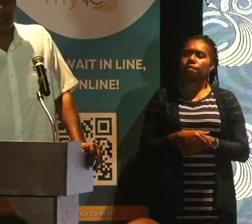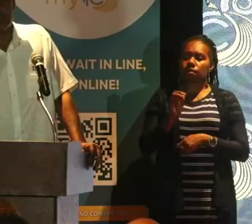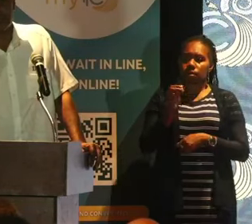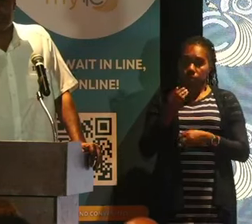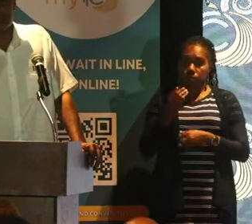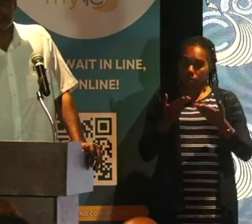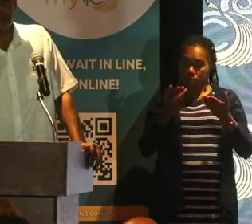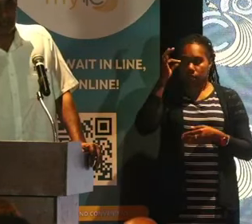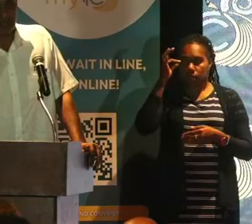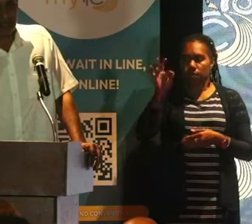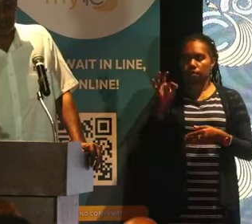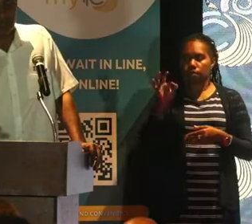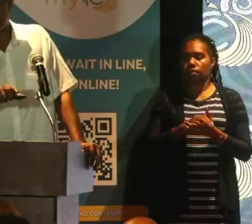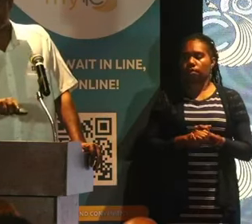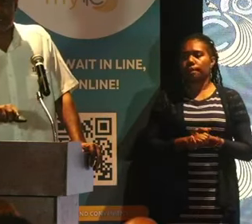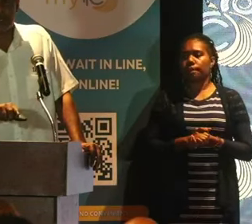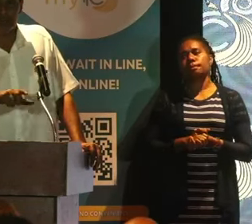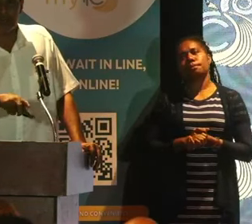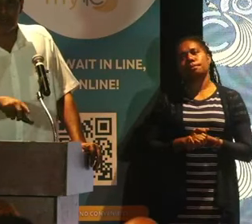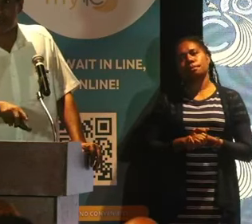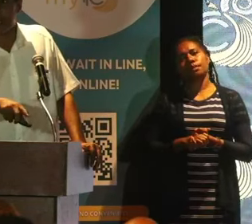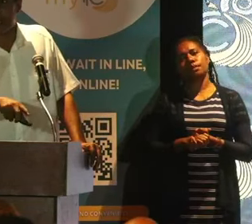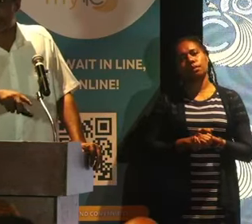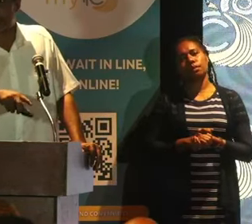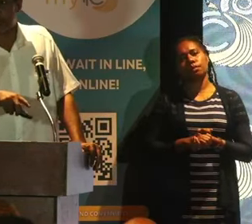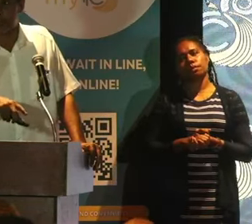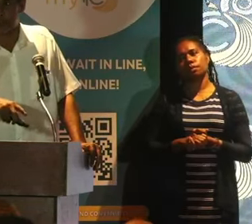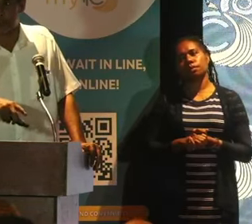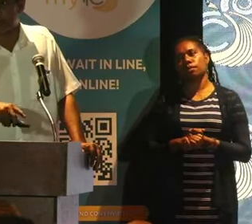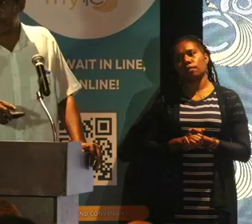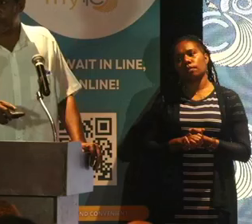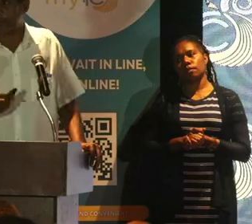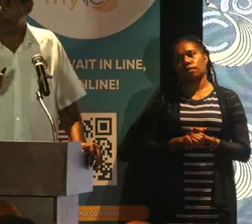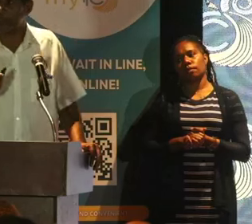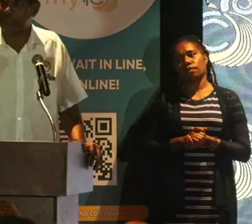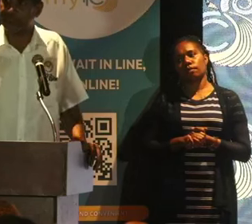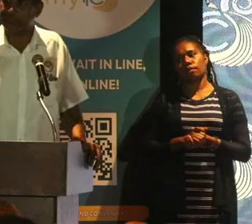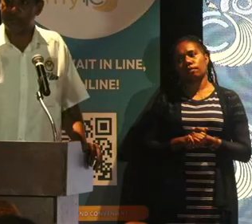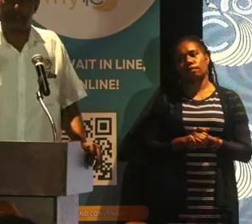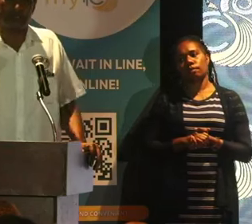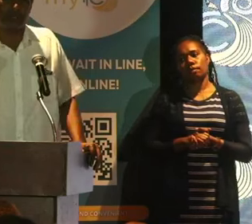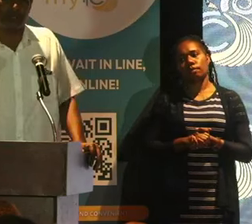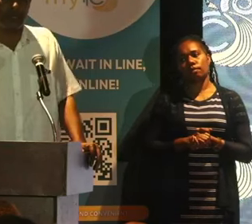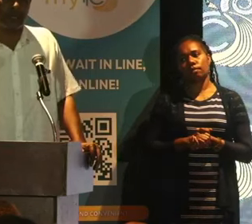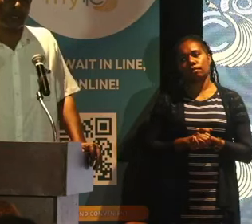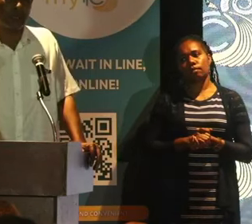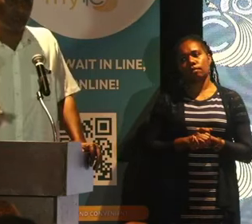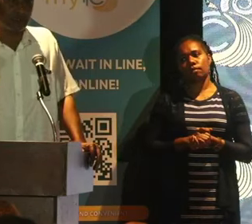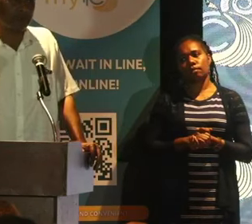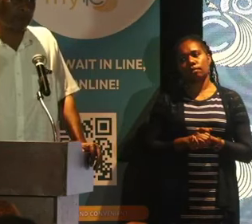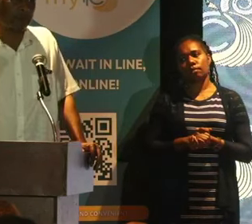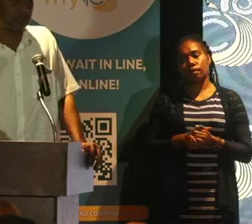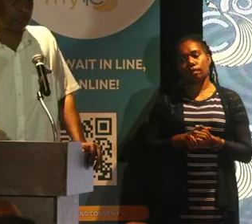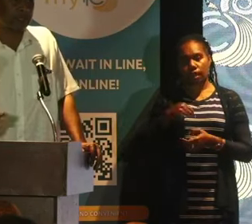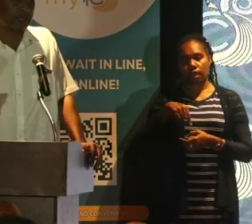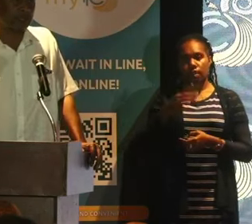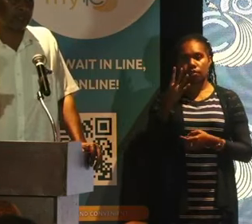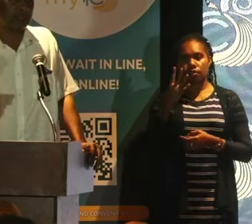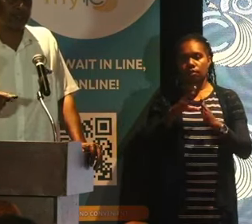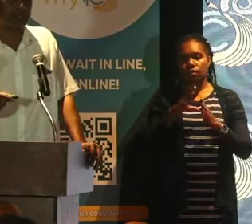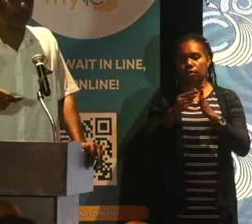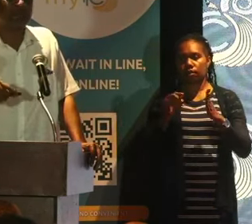are different things in these four entities that we mentioned, I presented on, was specifically for use because we are Papua New